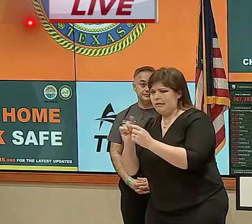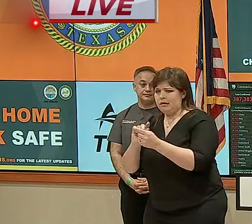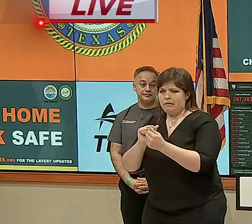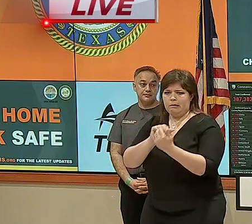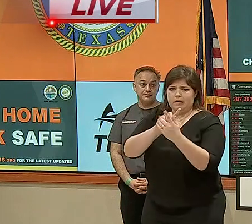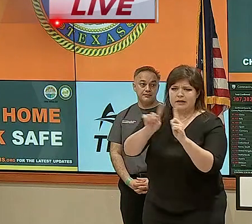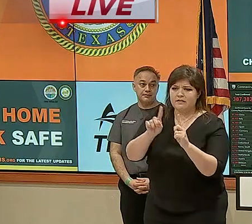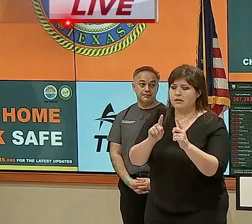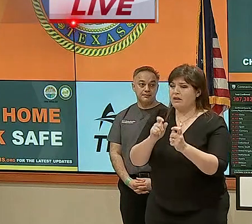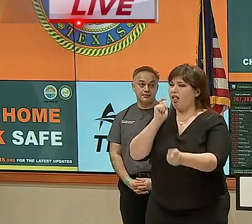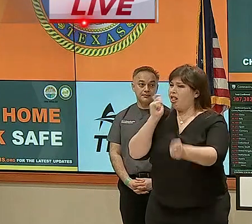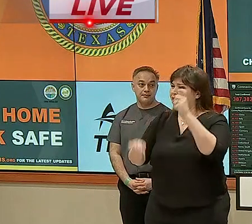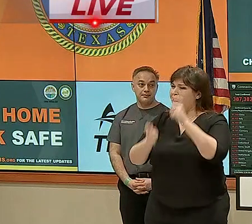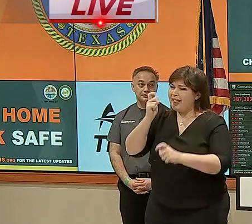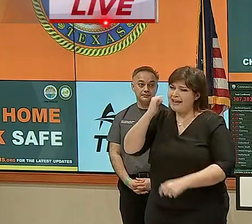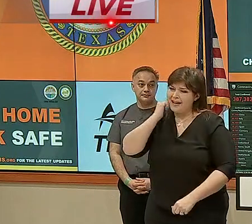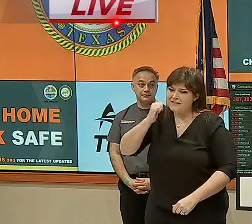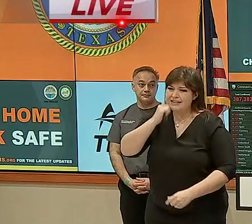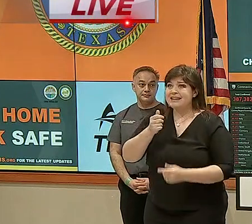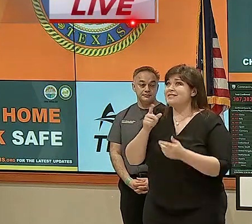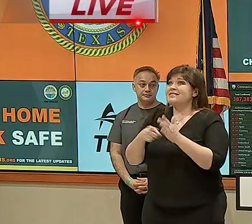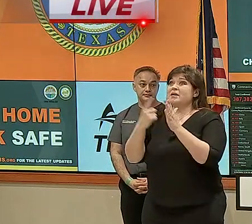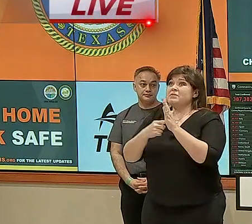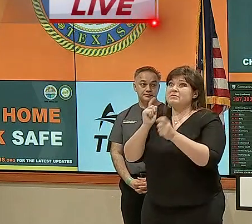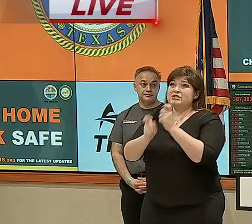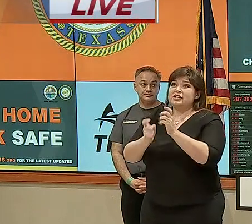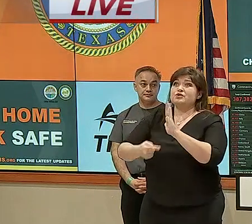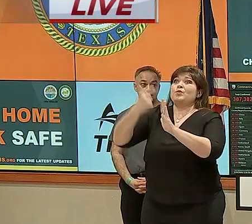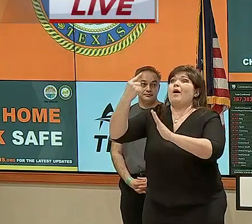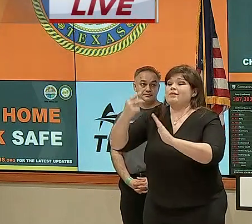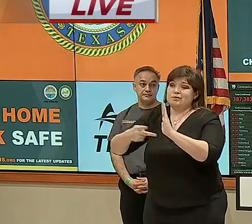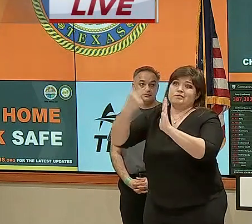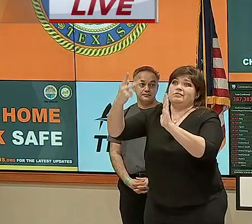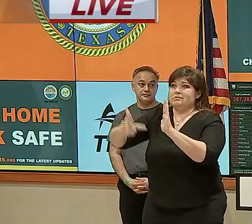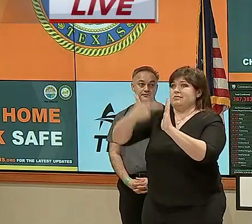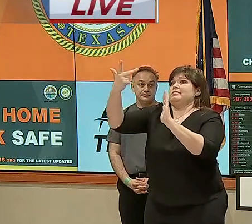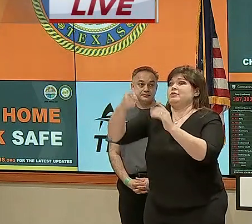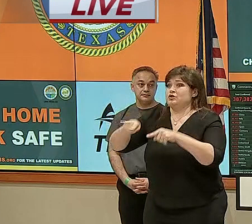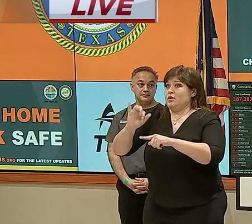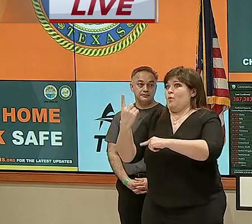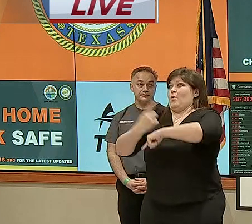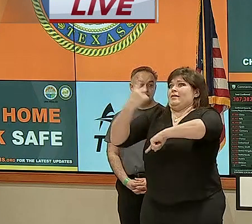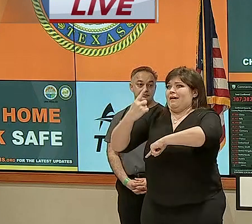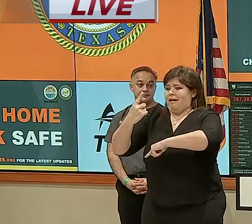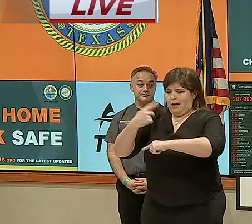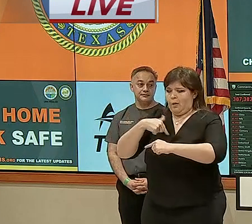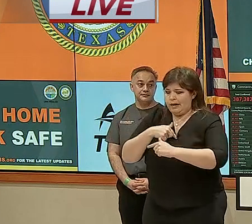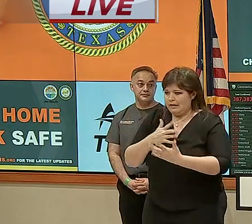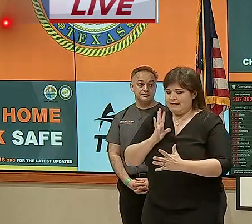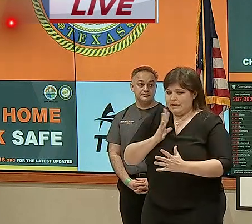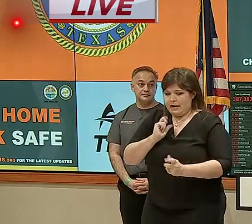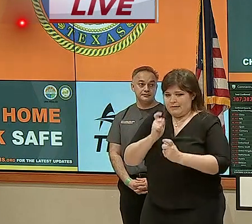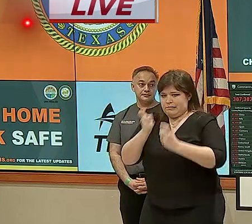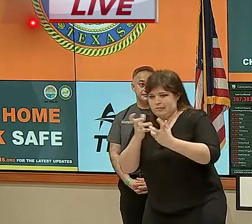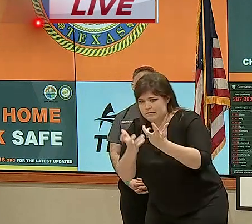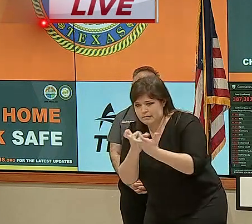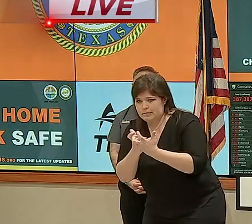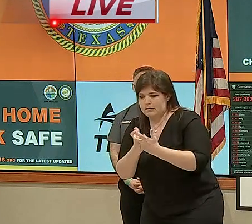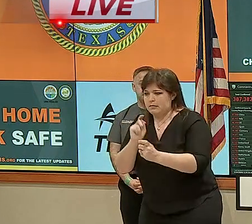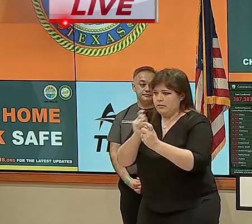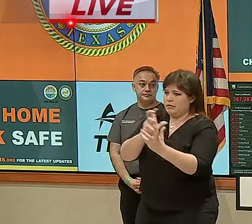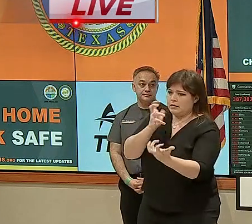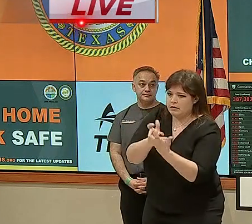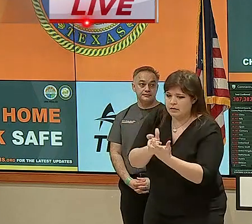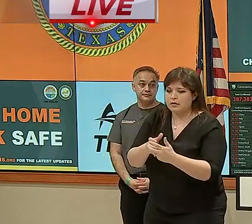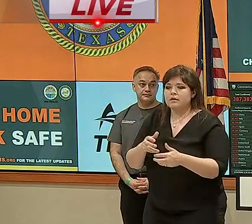day. And it's important for us in working with the medical community and those who are on the front line to address